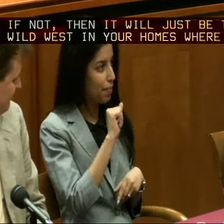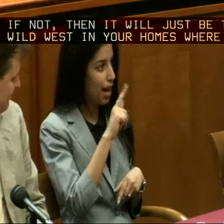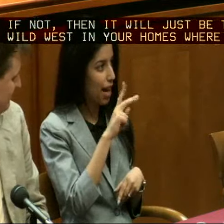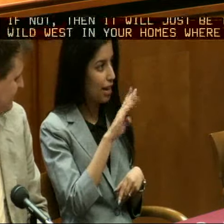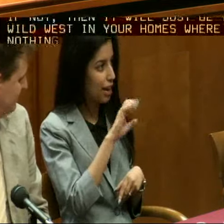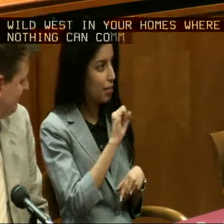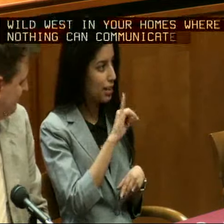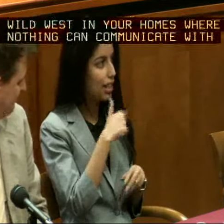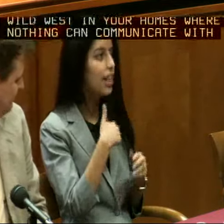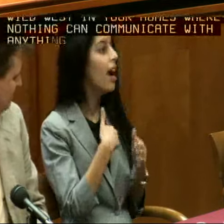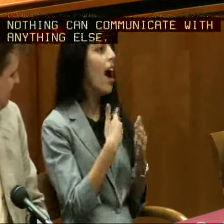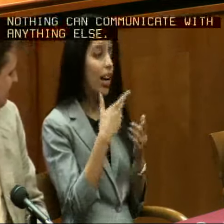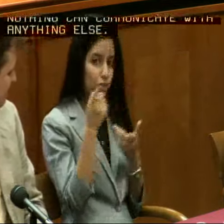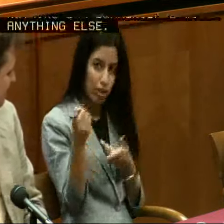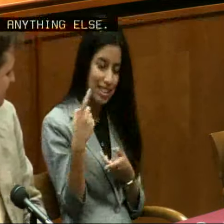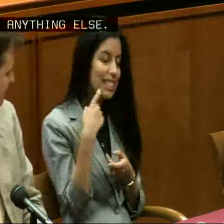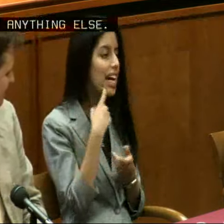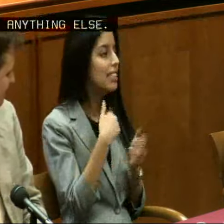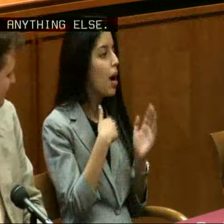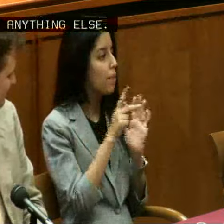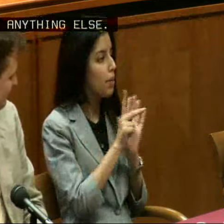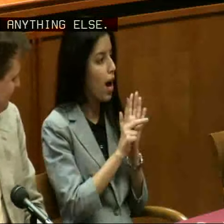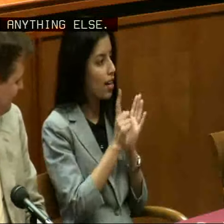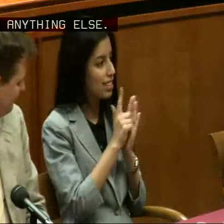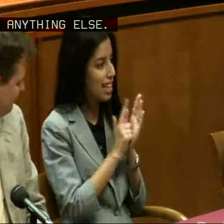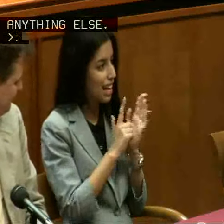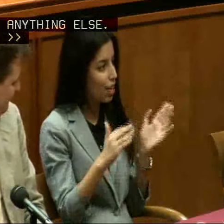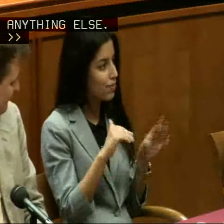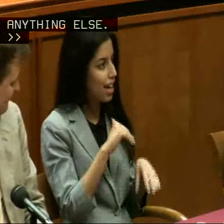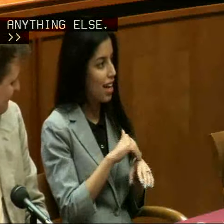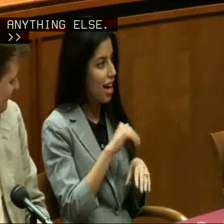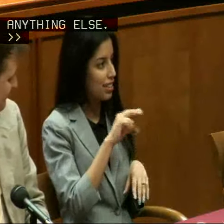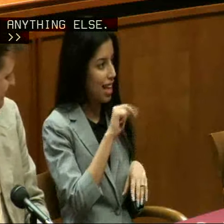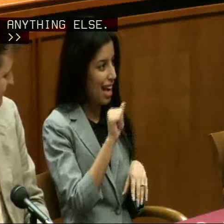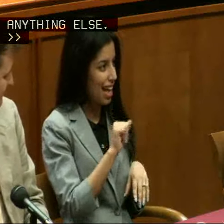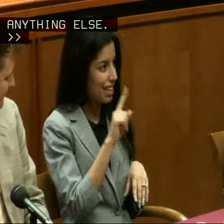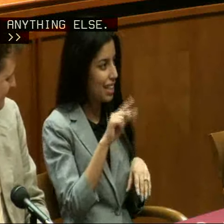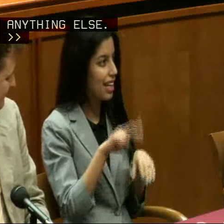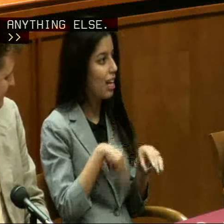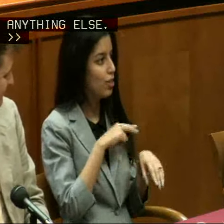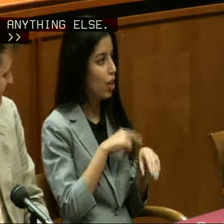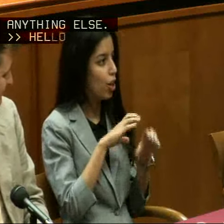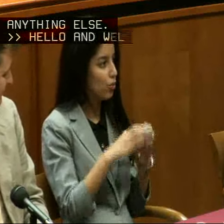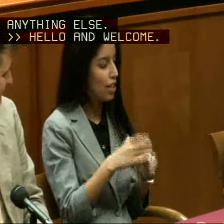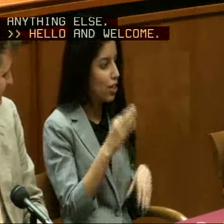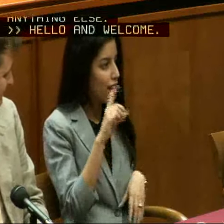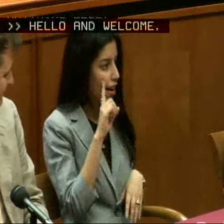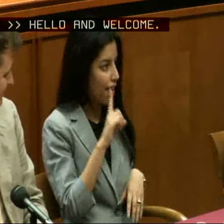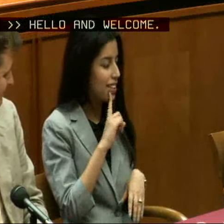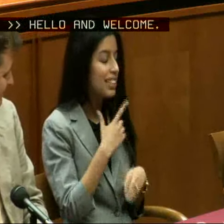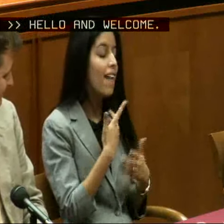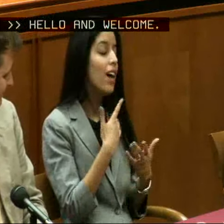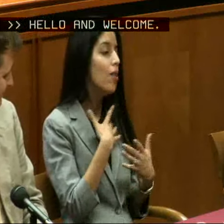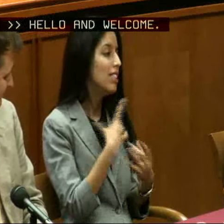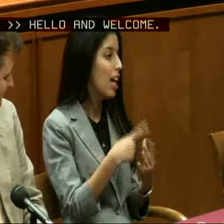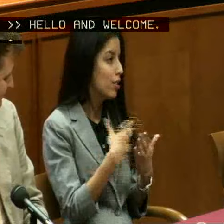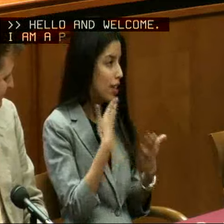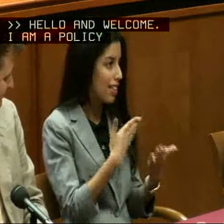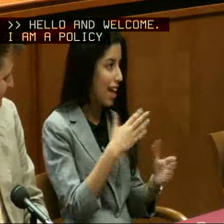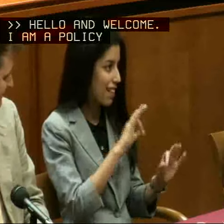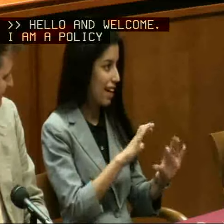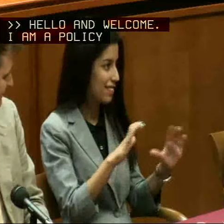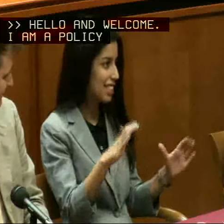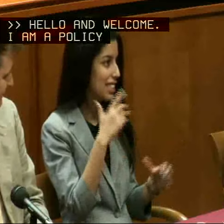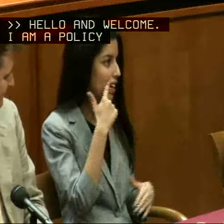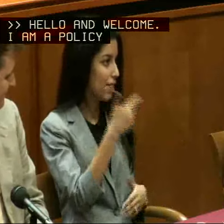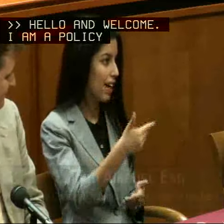Hello, everyone. Welcome. I'm Zainab El-Kebsi. As Susie said, I'm a policy attorney at the National Association of the Deaf.